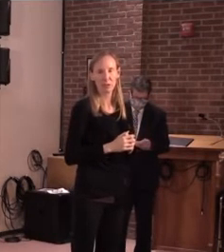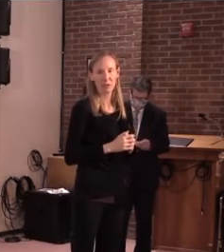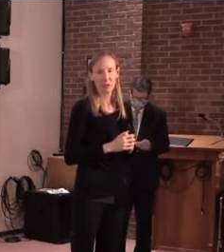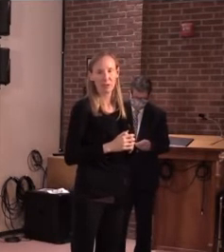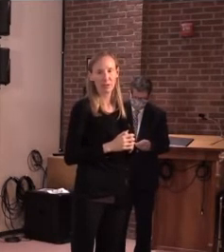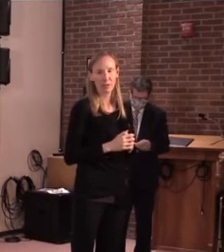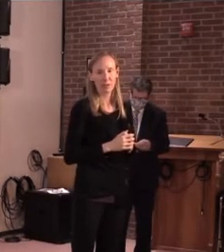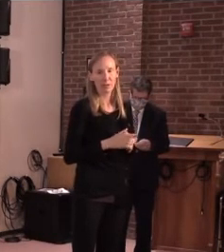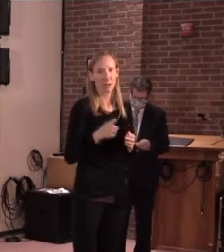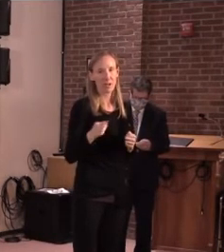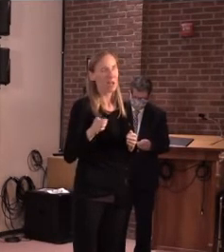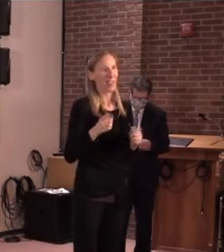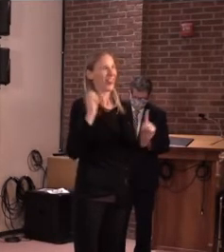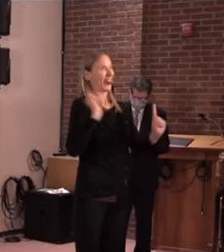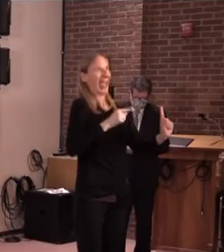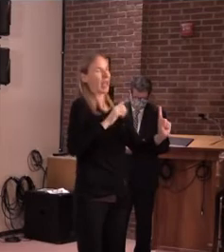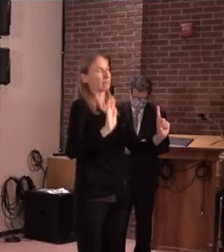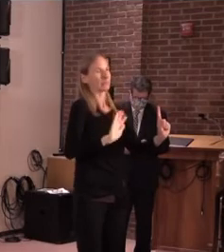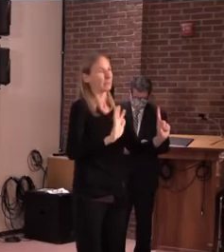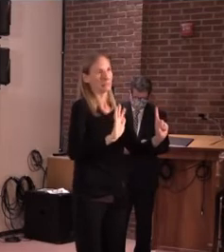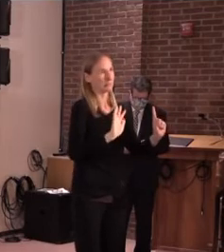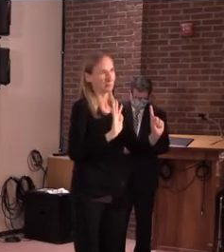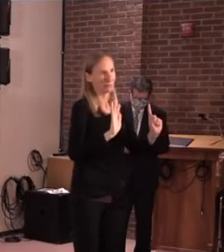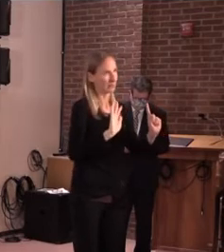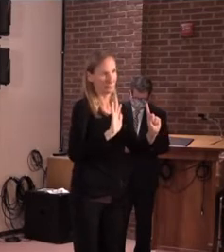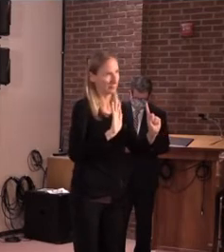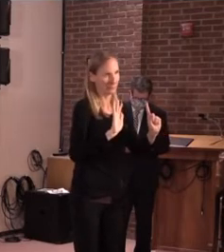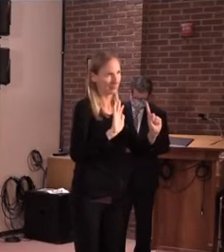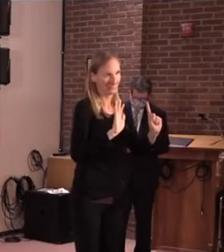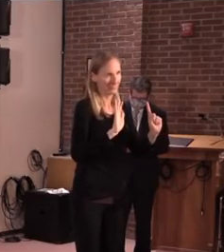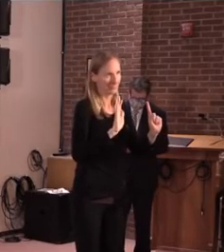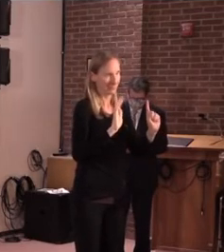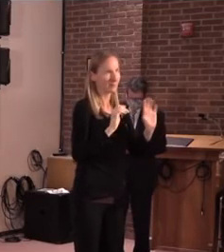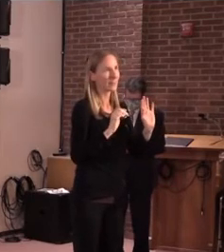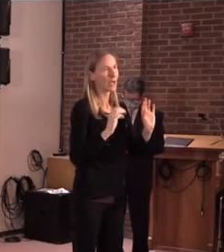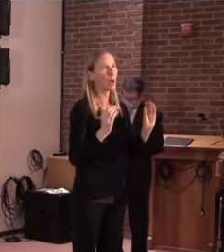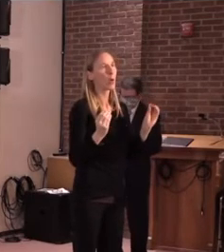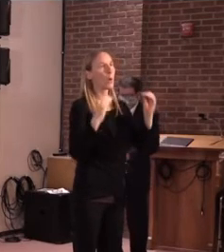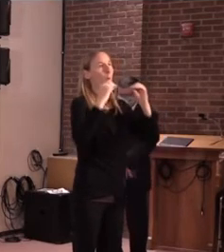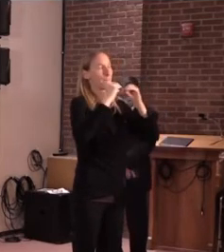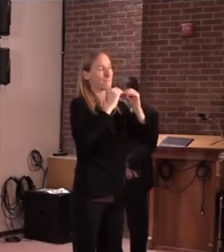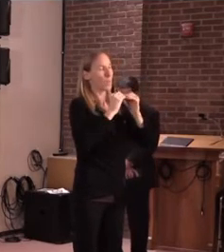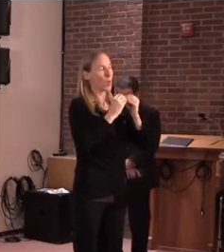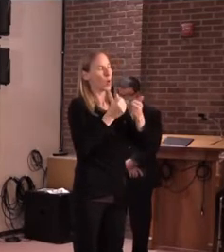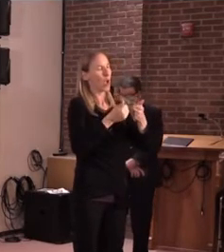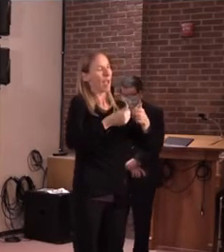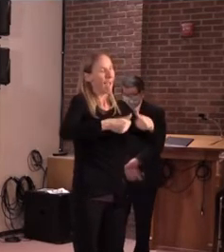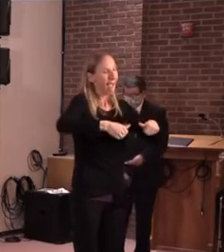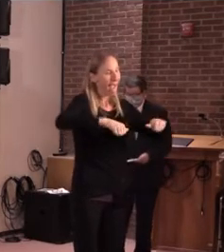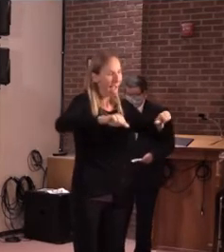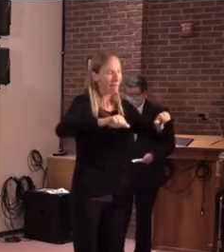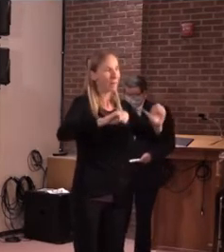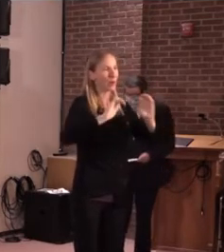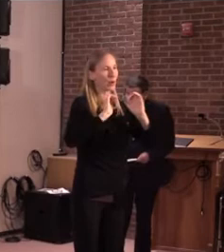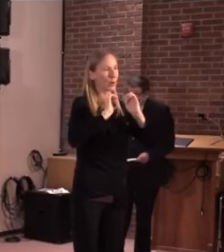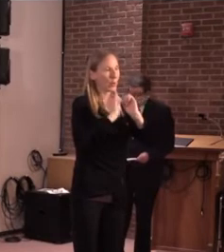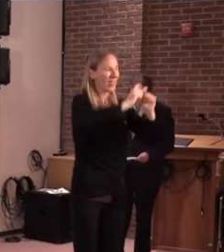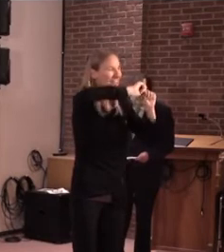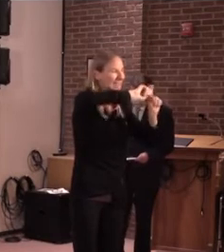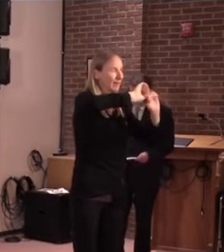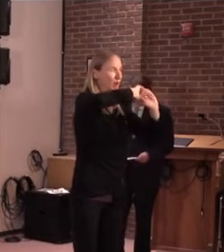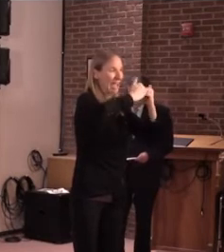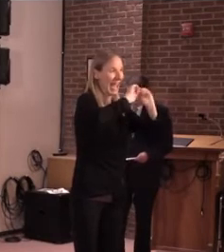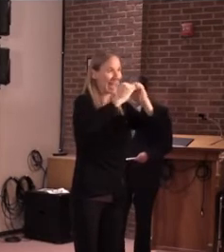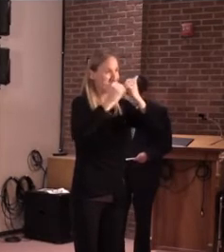We're not contemplating something of that nature. It's more of a concerted effort amongst interagency